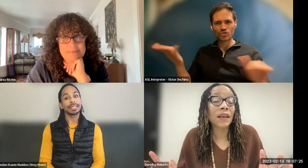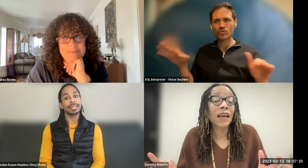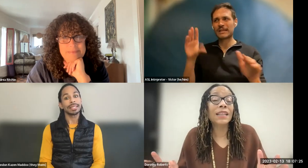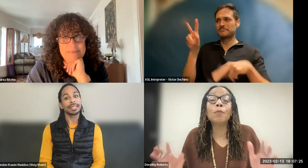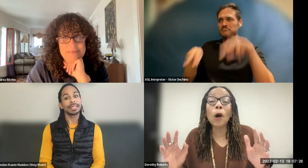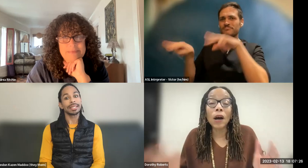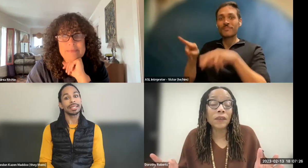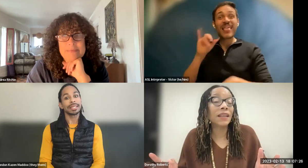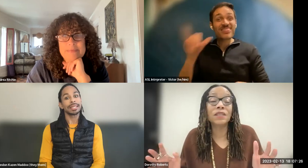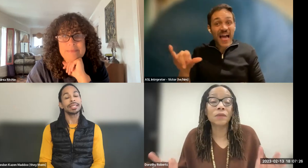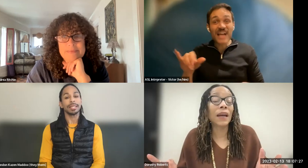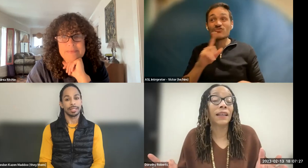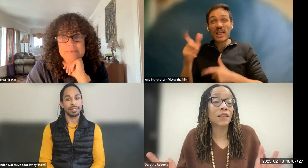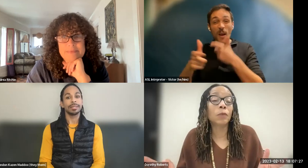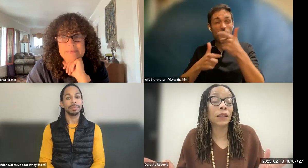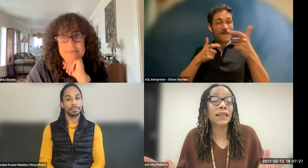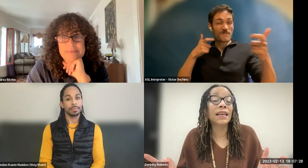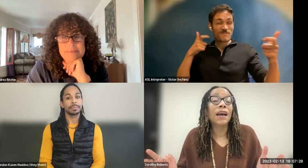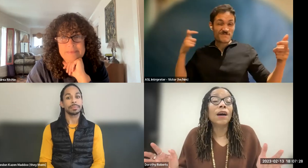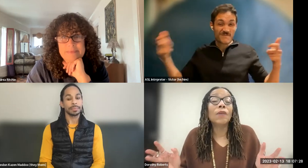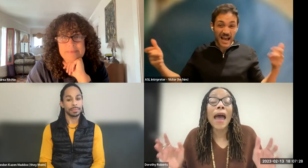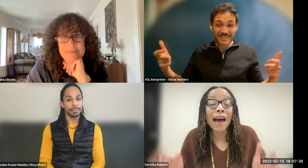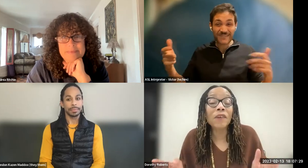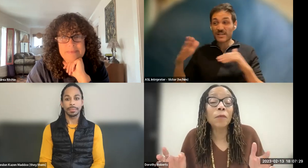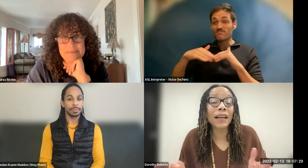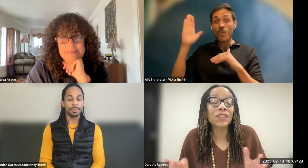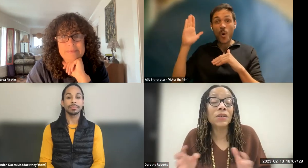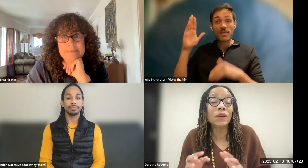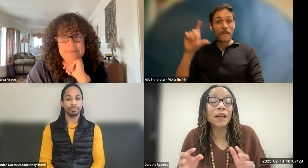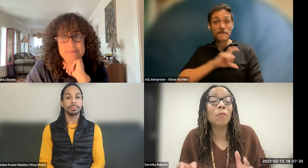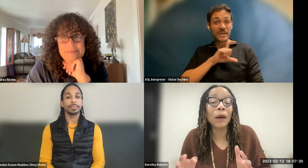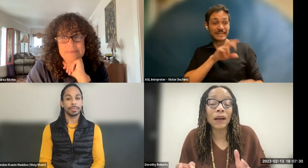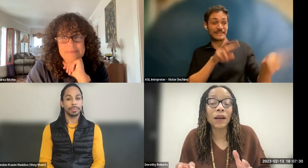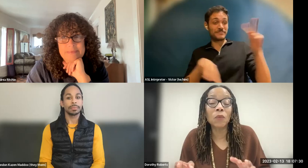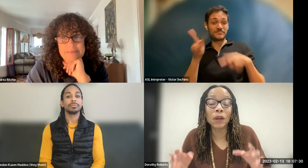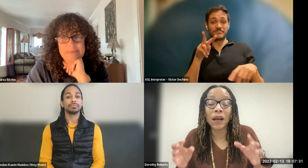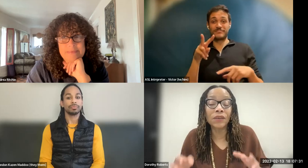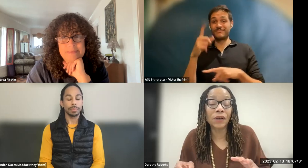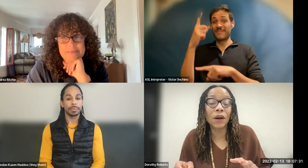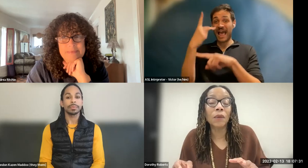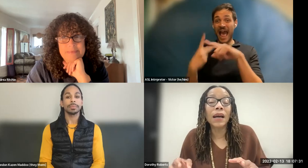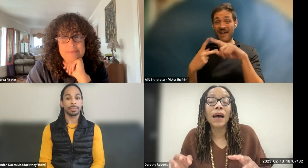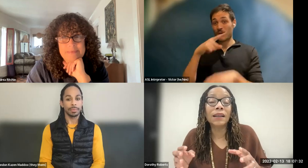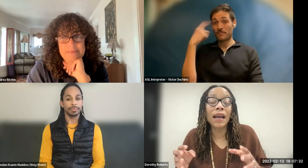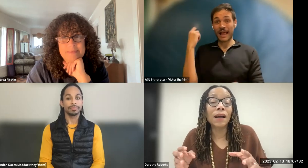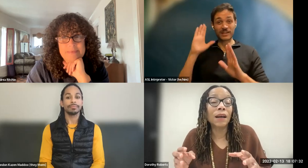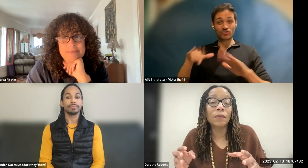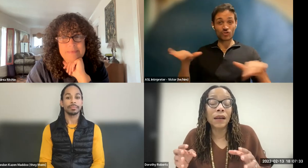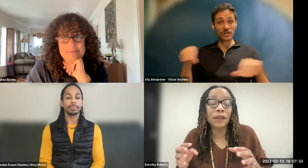massive. It's broader than the surveillance of police. Half of Black children in America will undergo